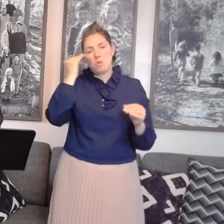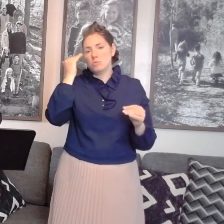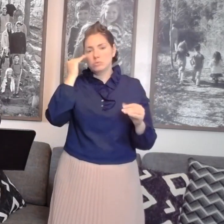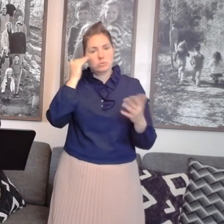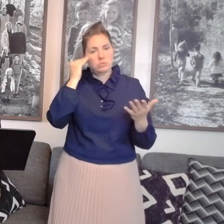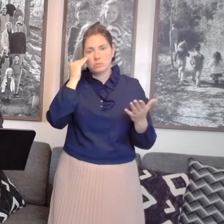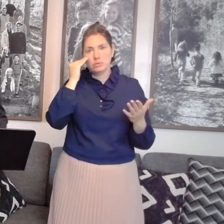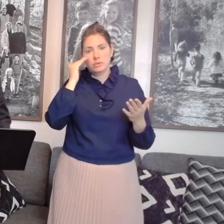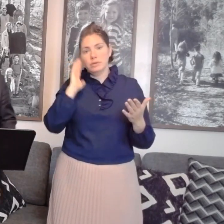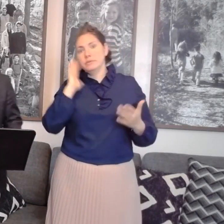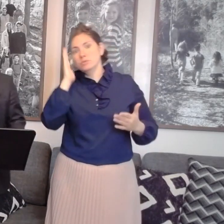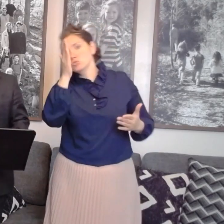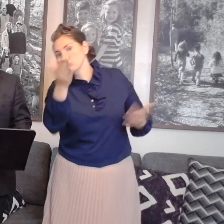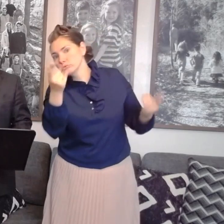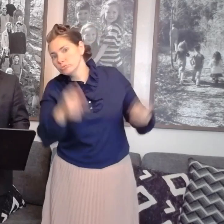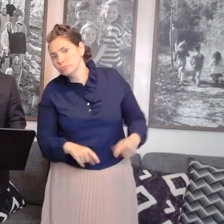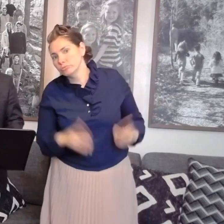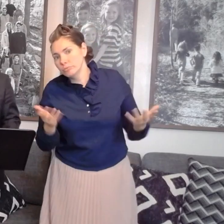the future.